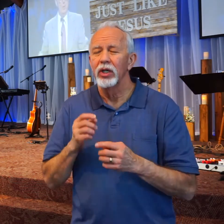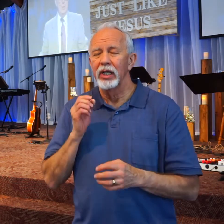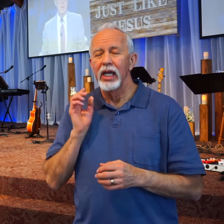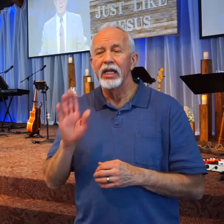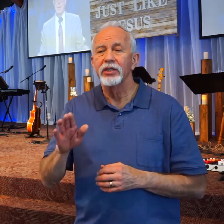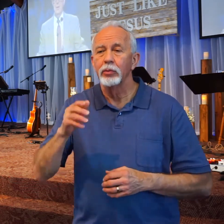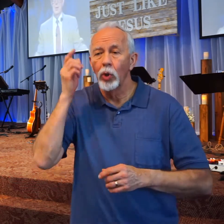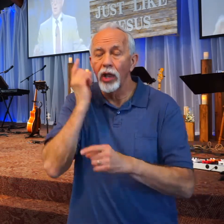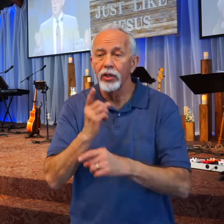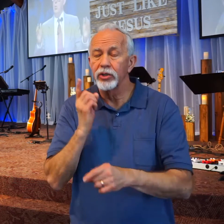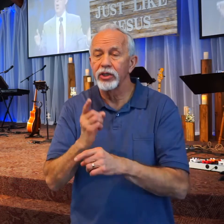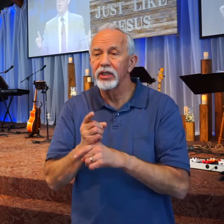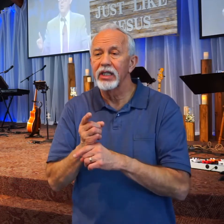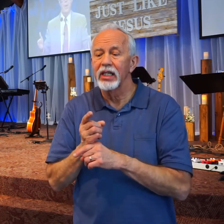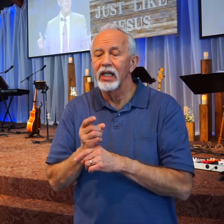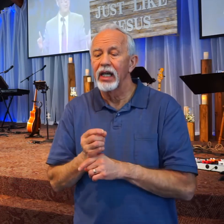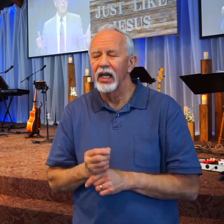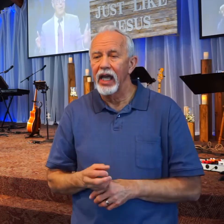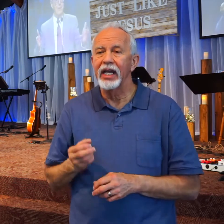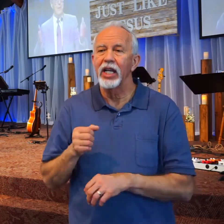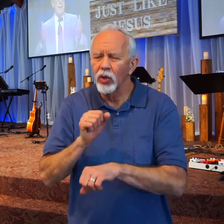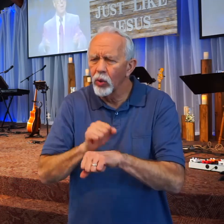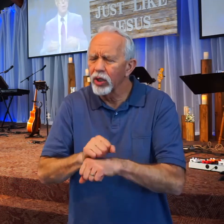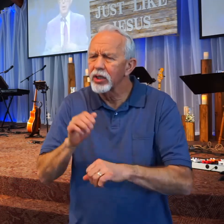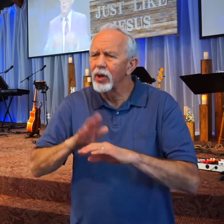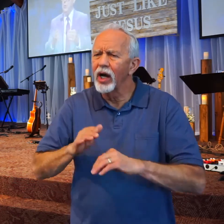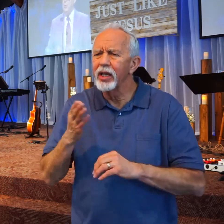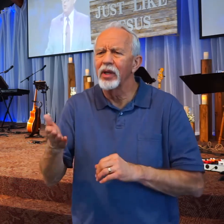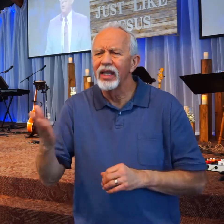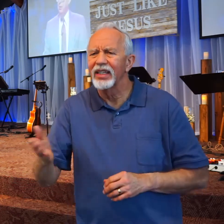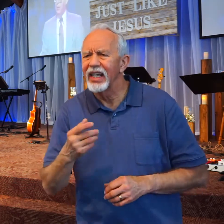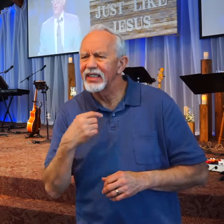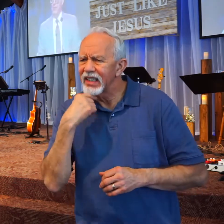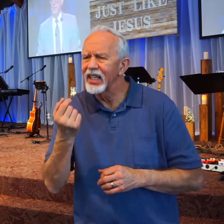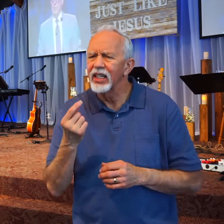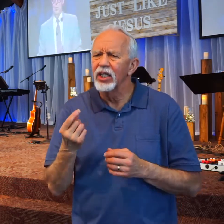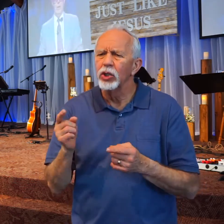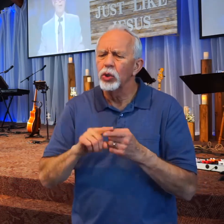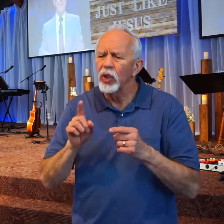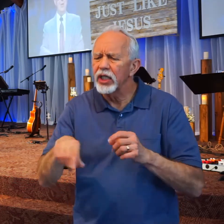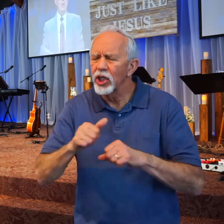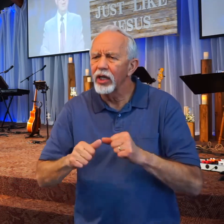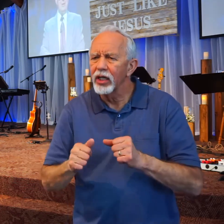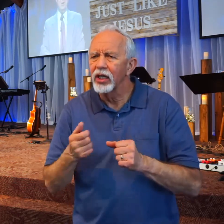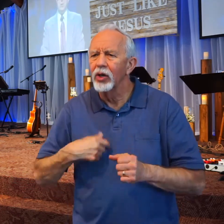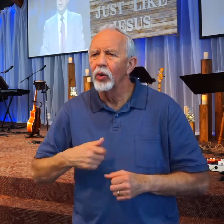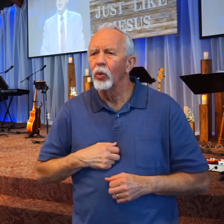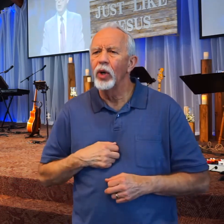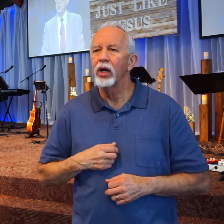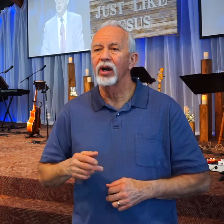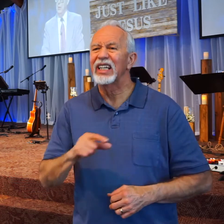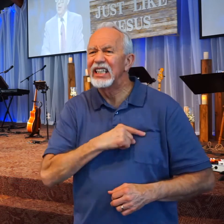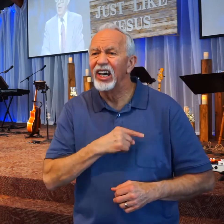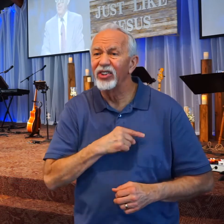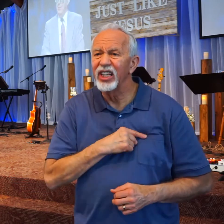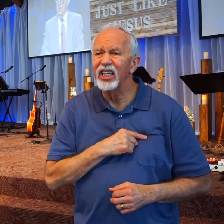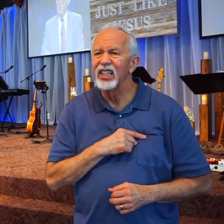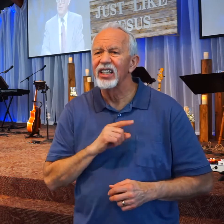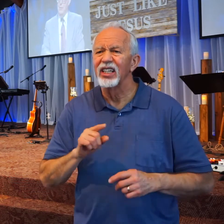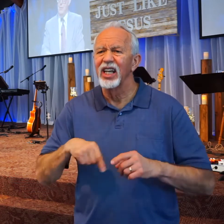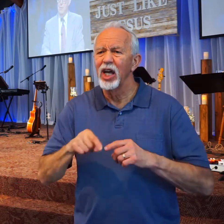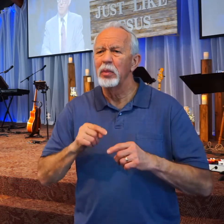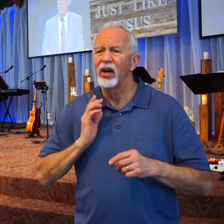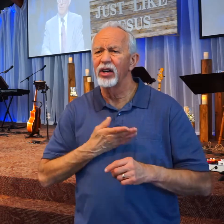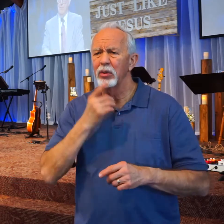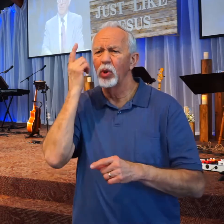of Israel. And he so worked upon them that they began to say to each other, we are verily guilty concerning our